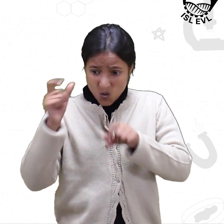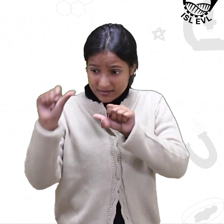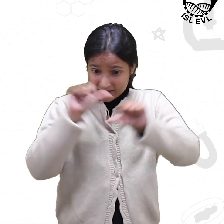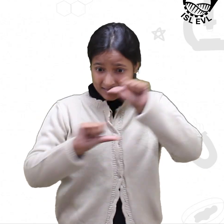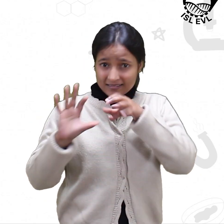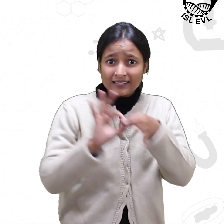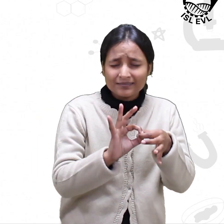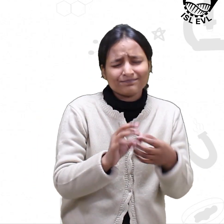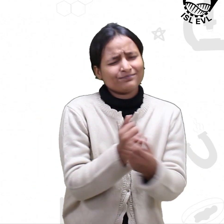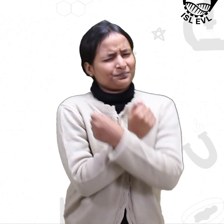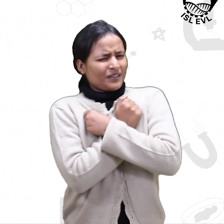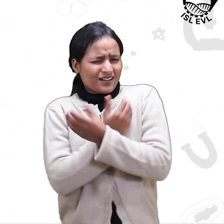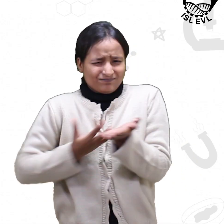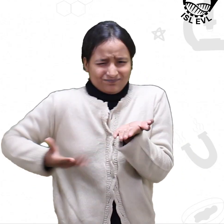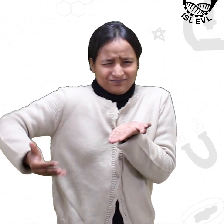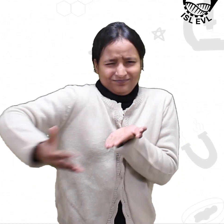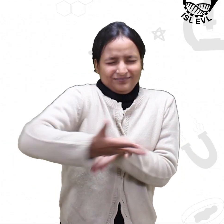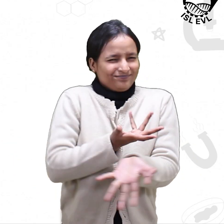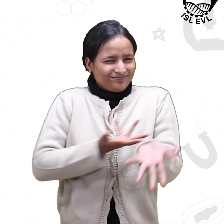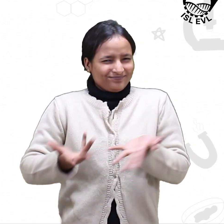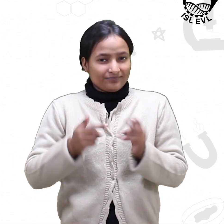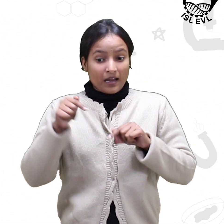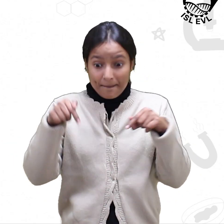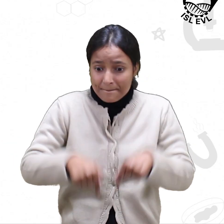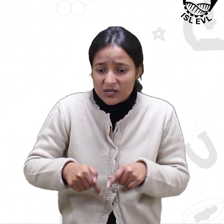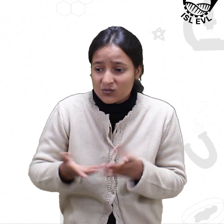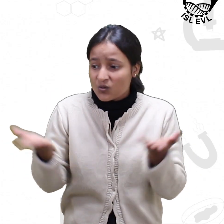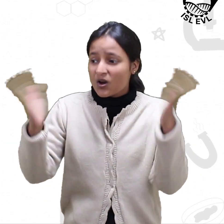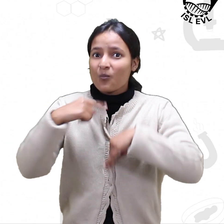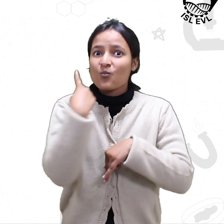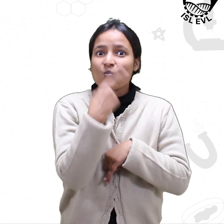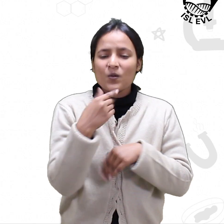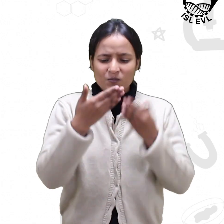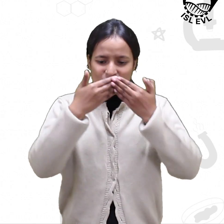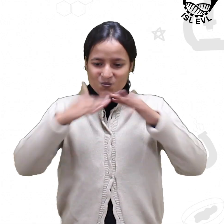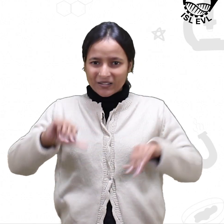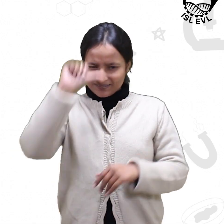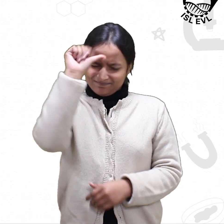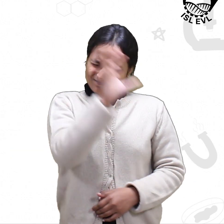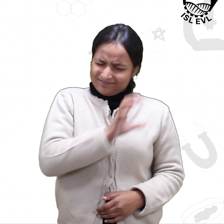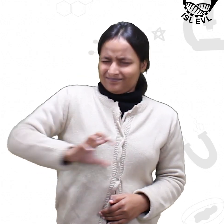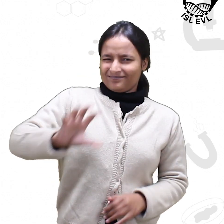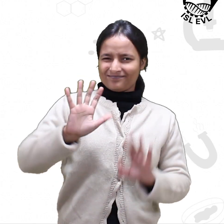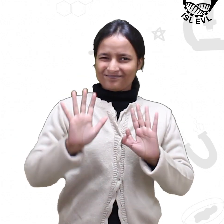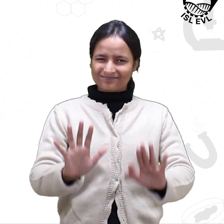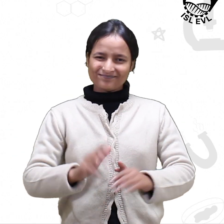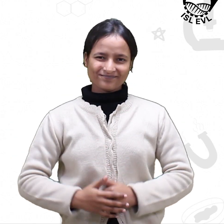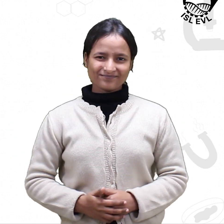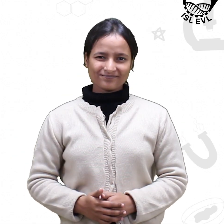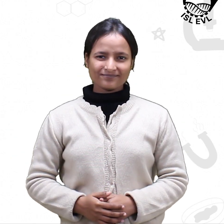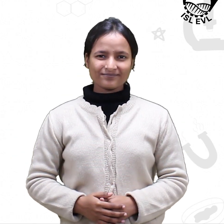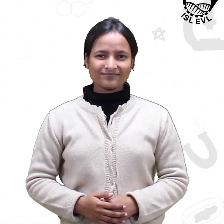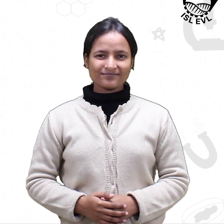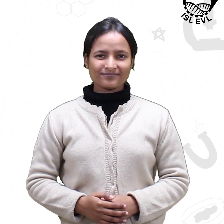science questions. This season, listeners from across schools are joining us on our curiosity chasing